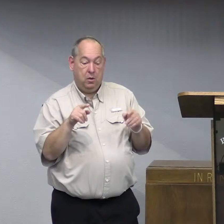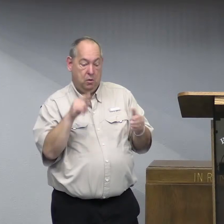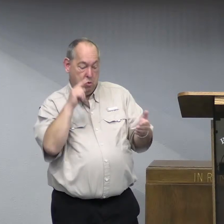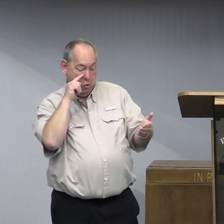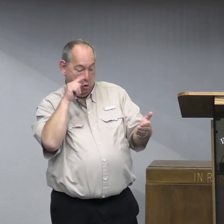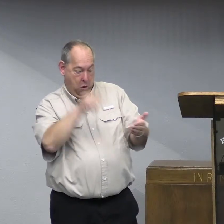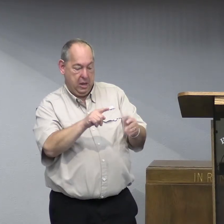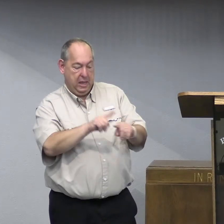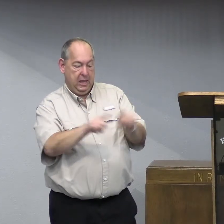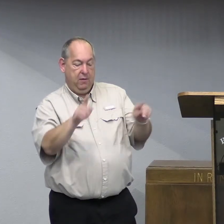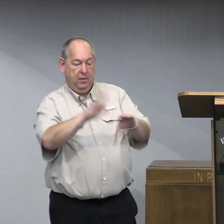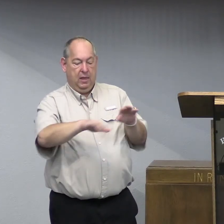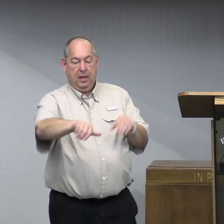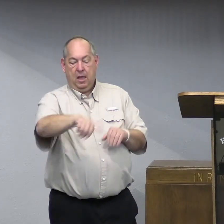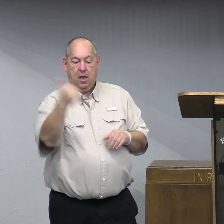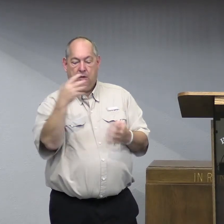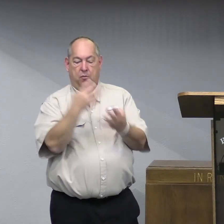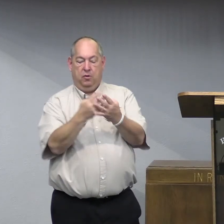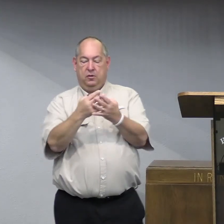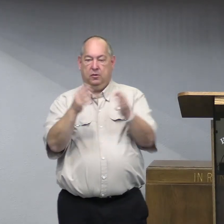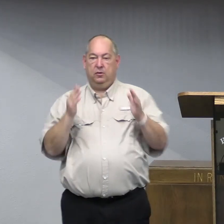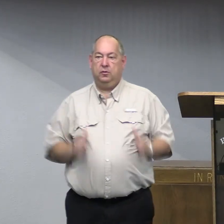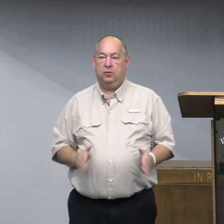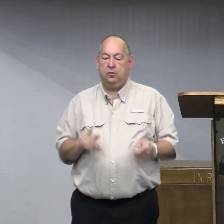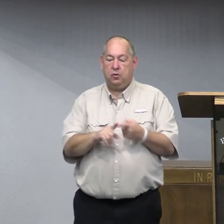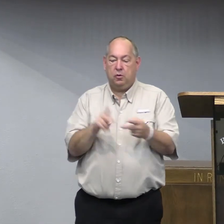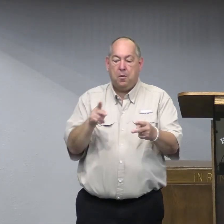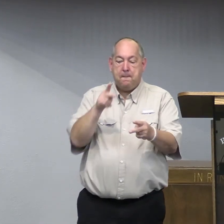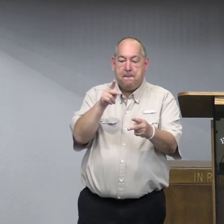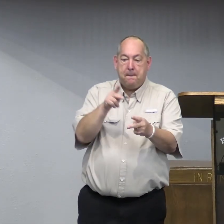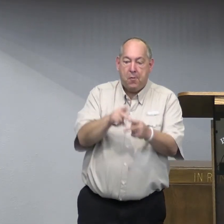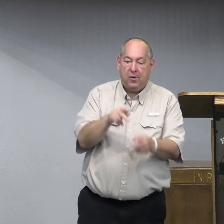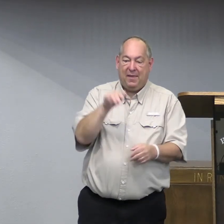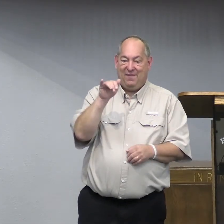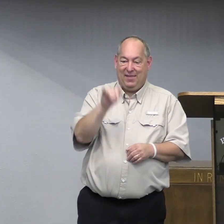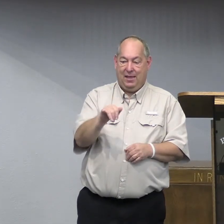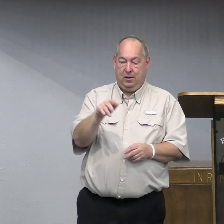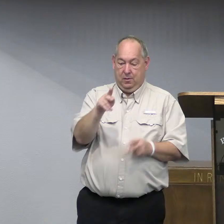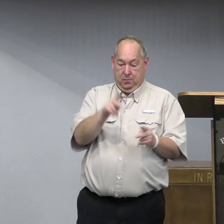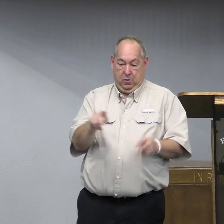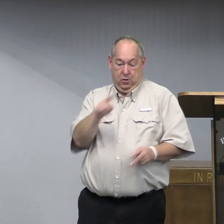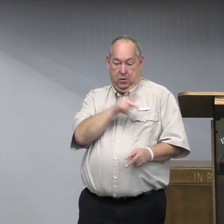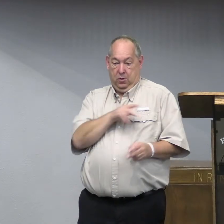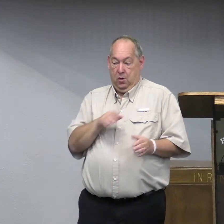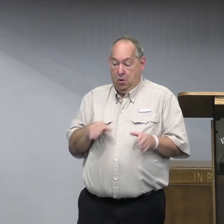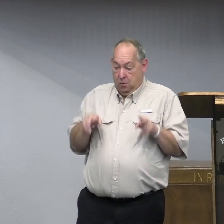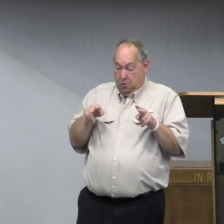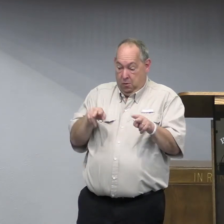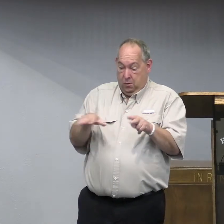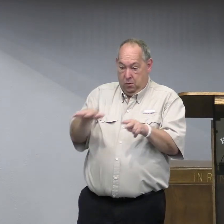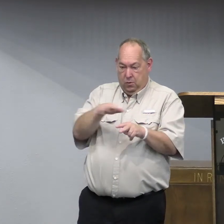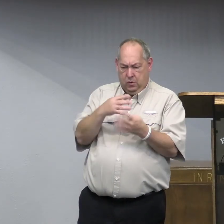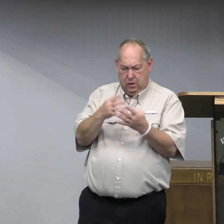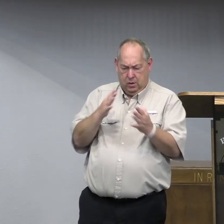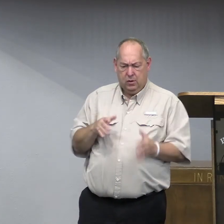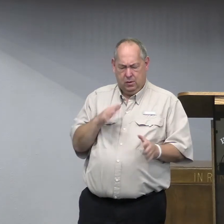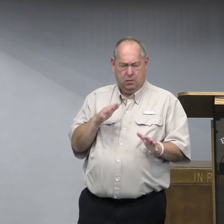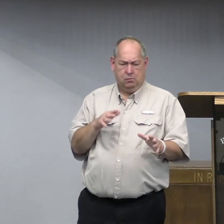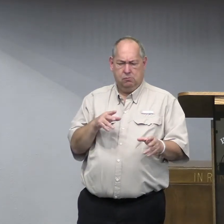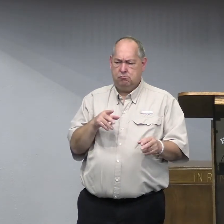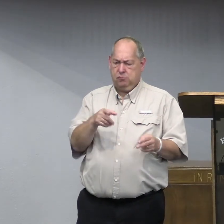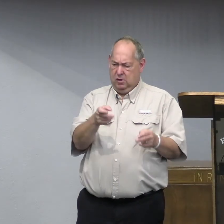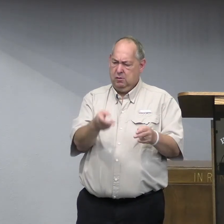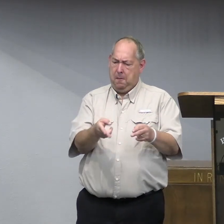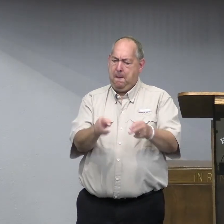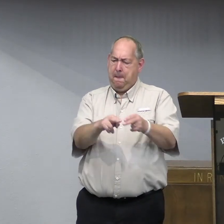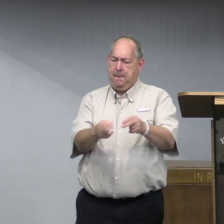noticeably different than the other prisoners. To the point that the person over the prisoners starts saying, Joseph, you know what? I'm going